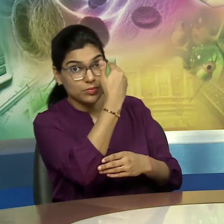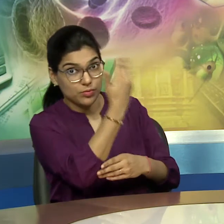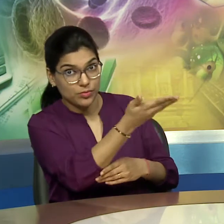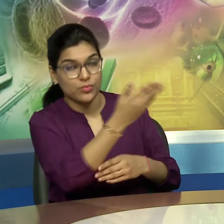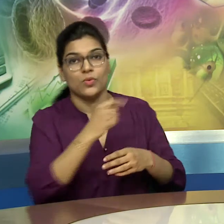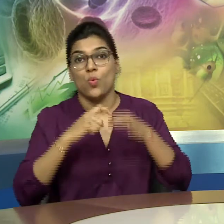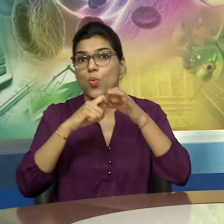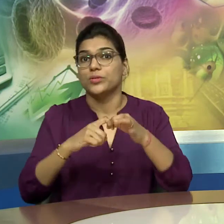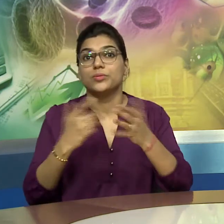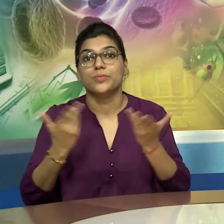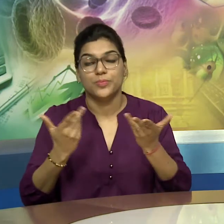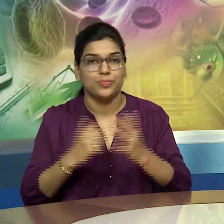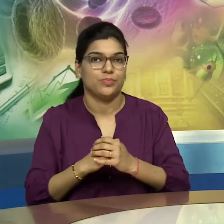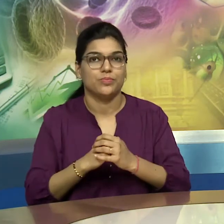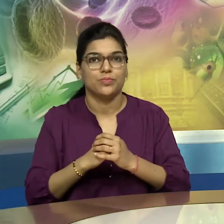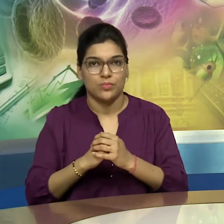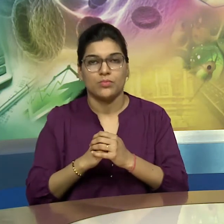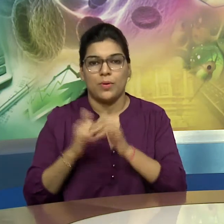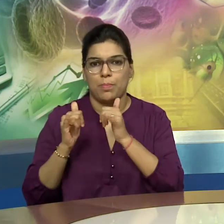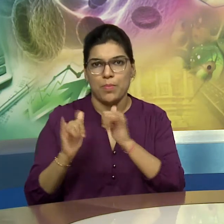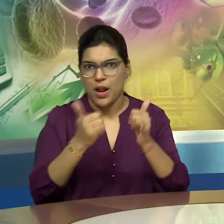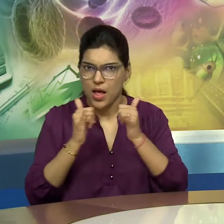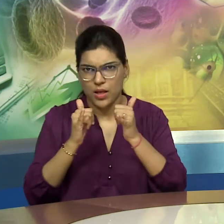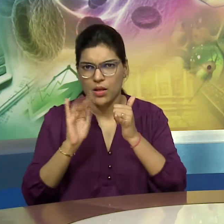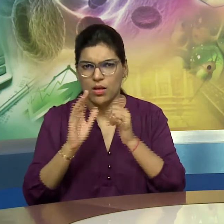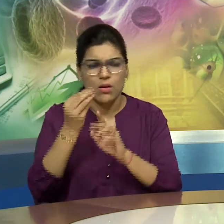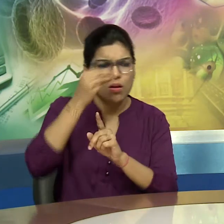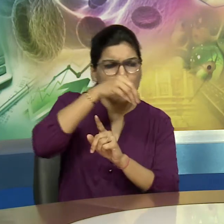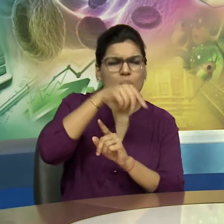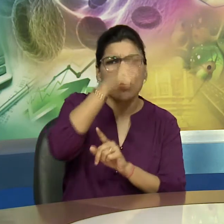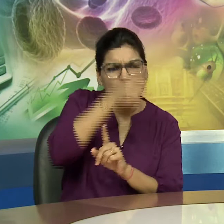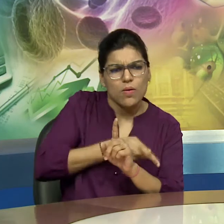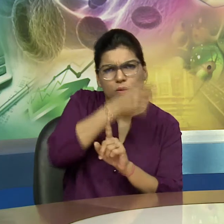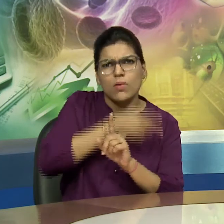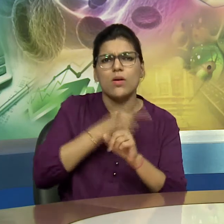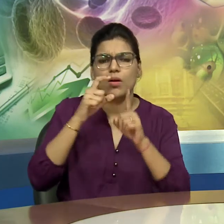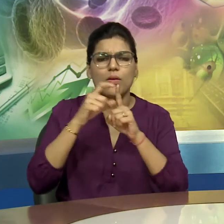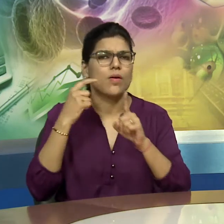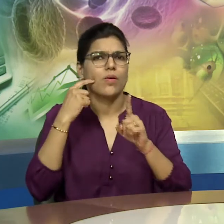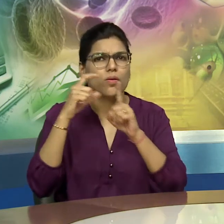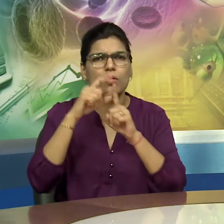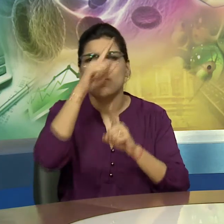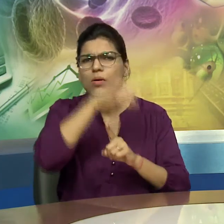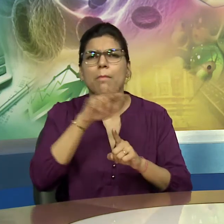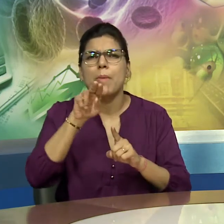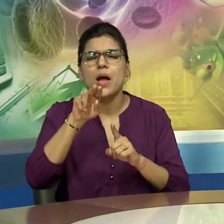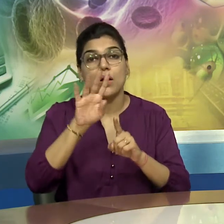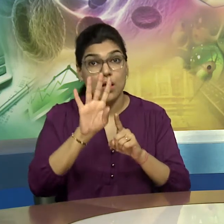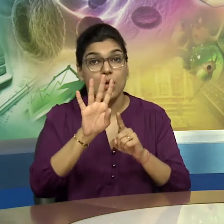remember. Then the third column is did we play? Did